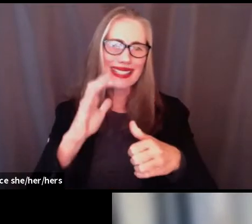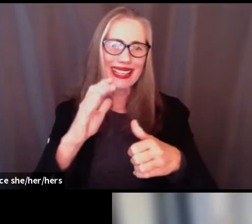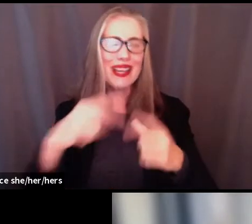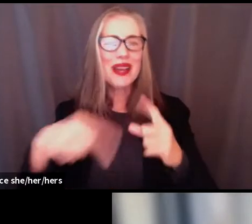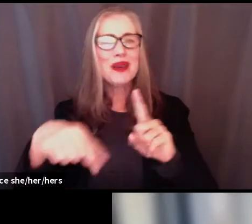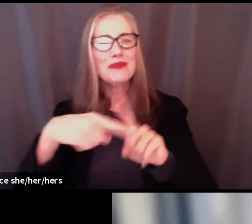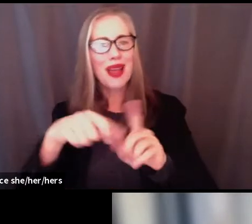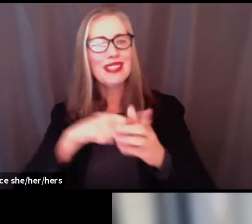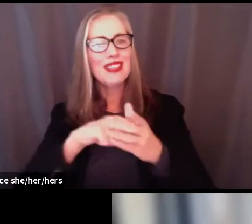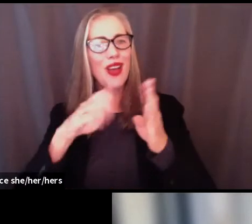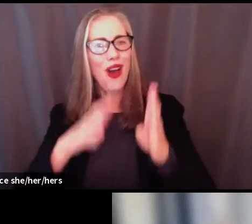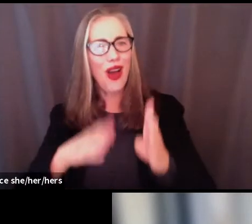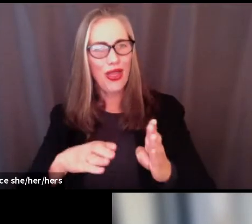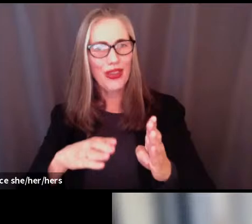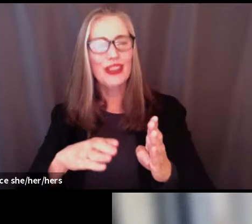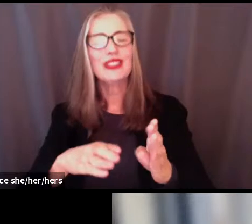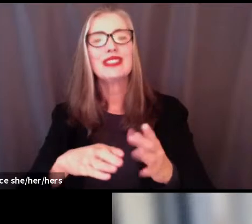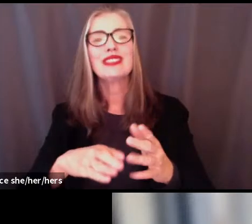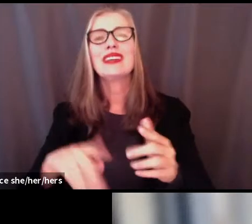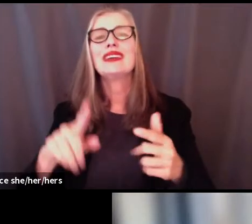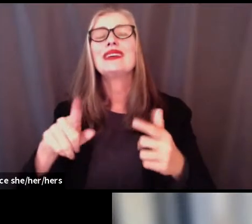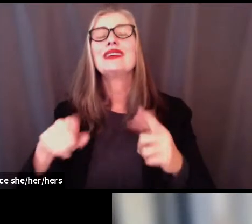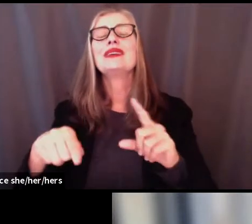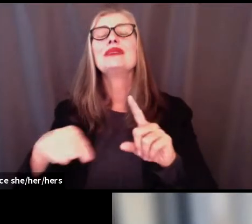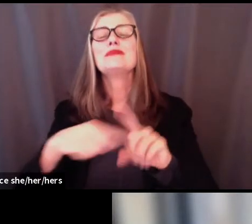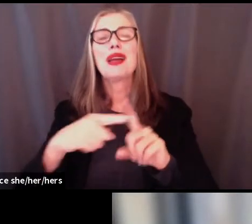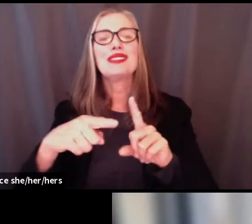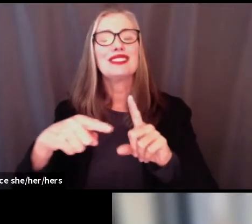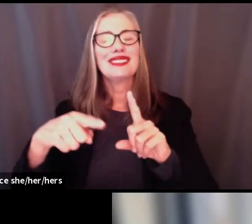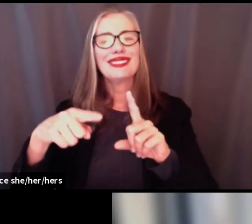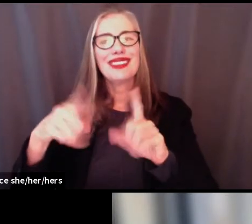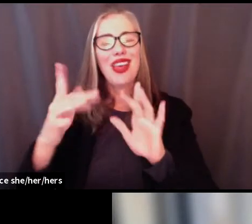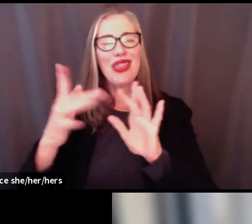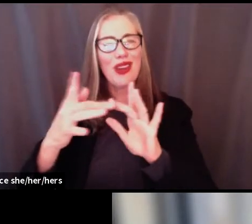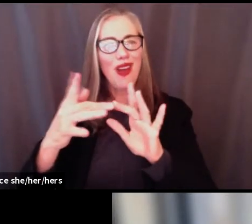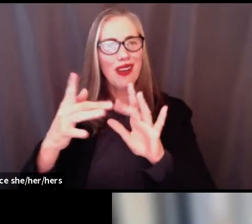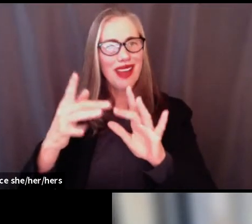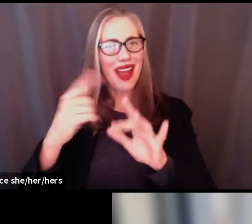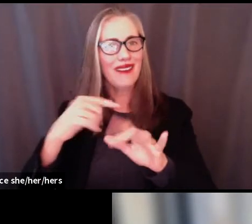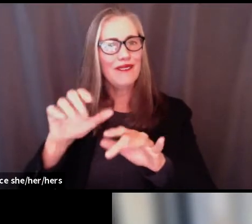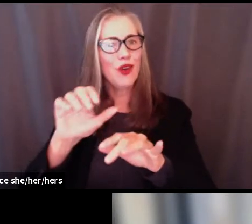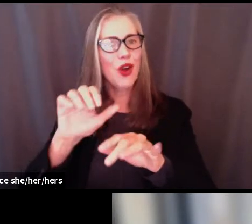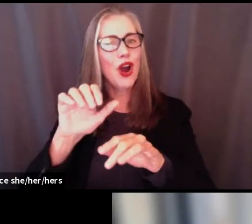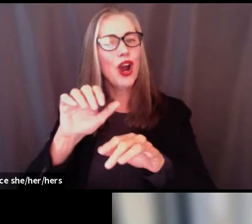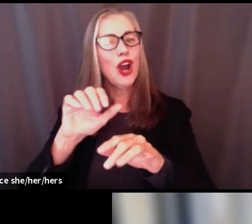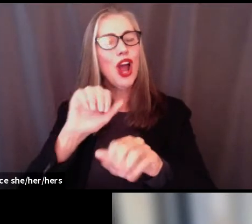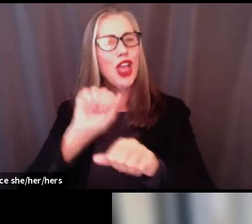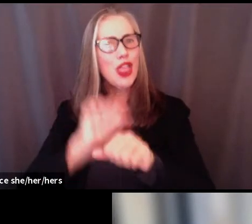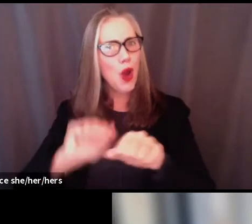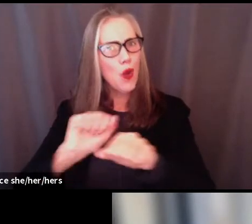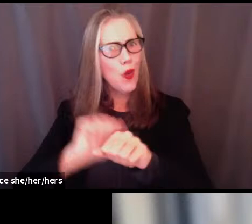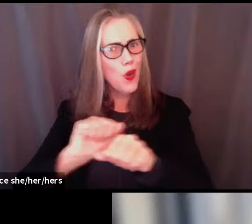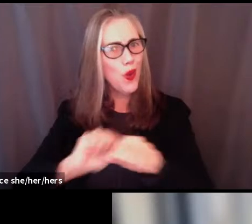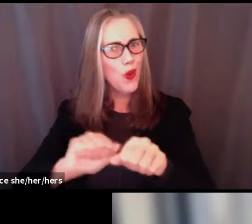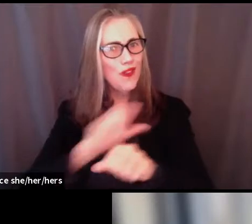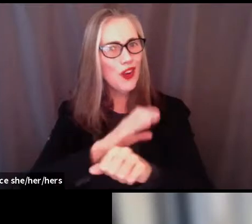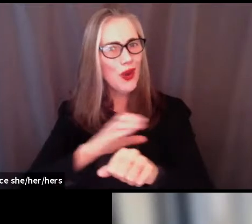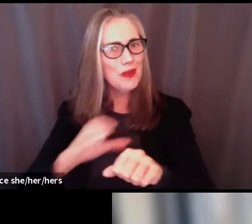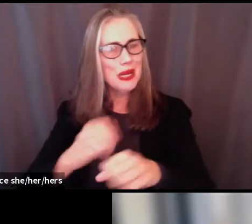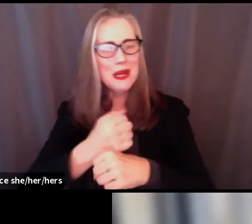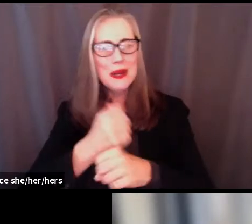and the contact for their work with the committee in producing another great package of resolutions.